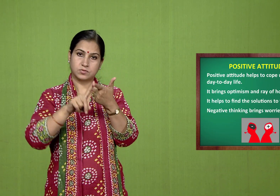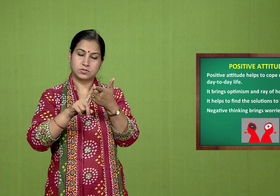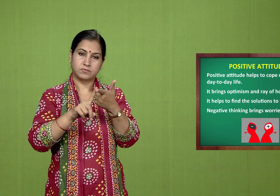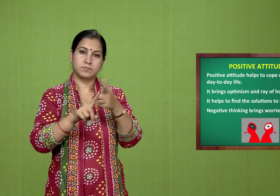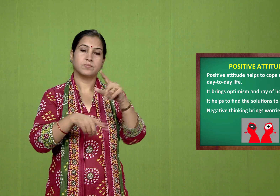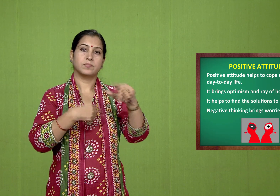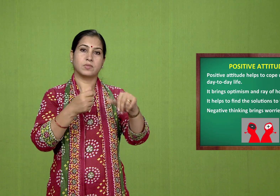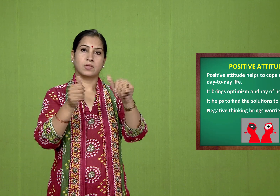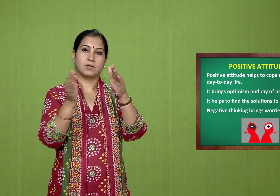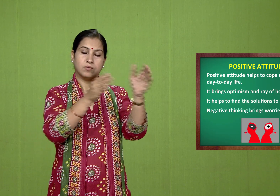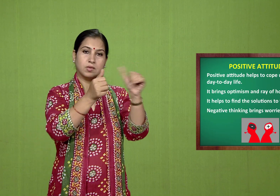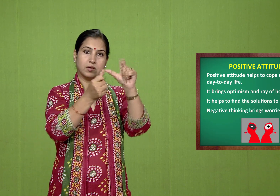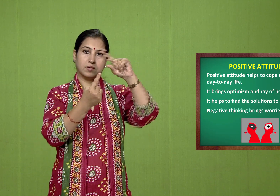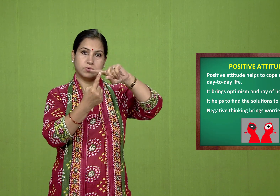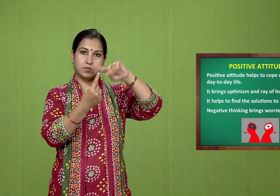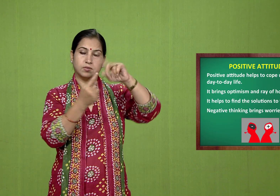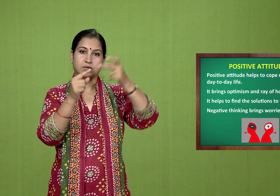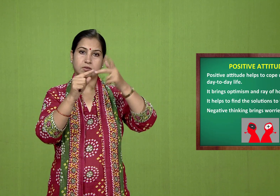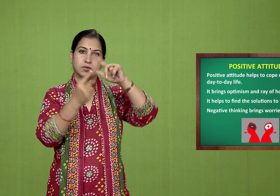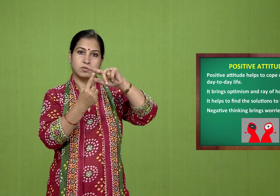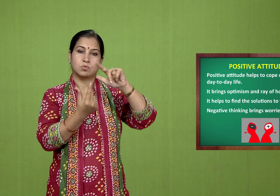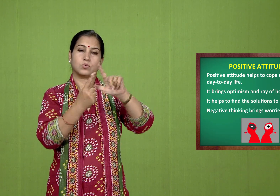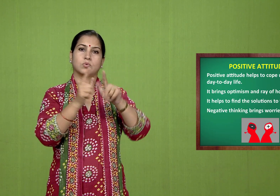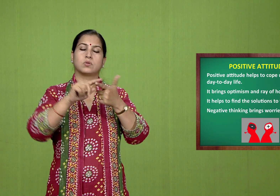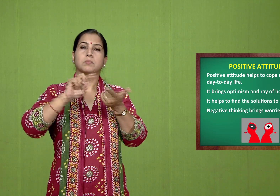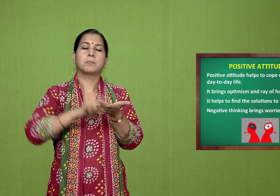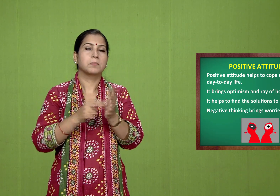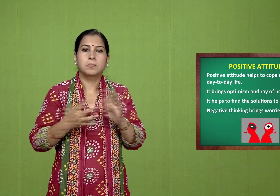A positive attitude leads to positive events in your life.